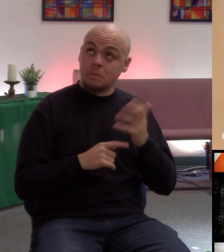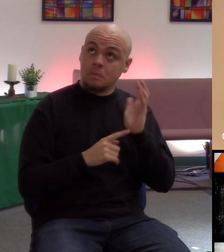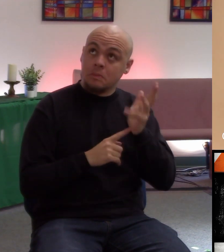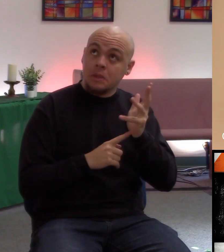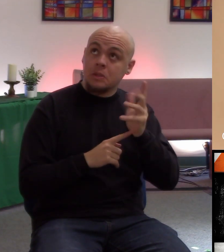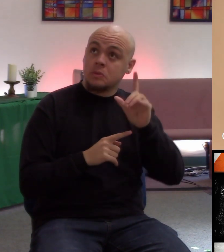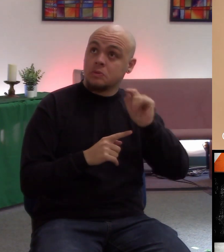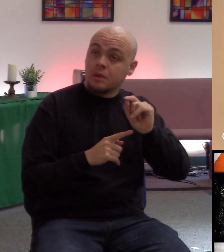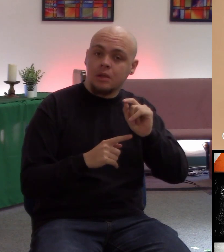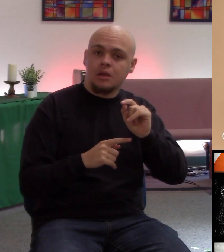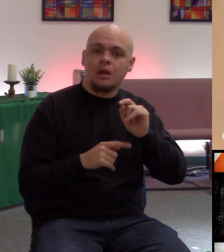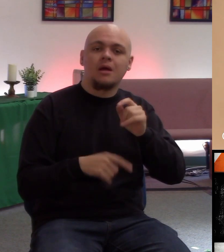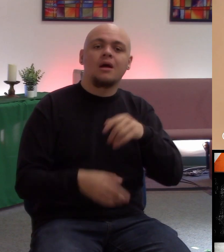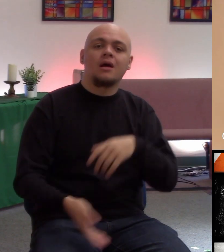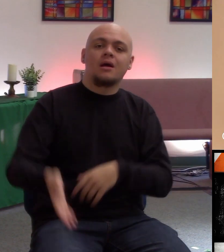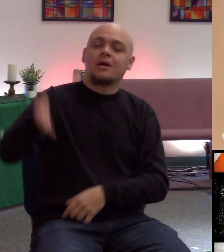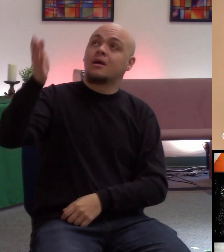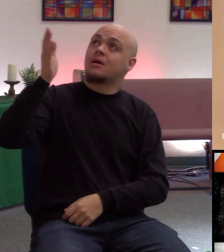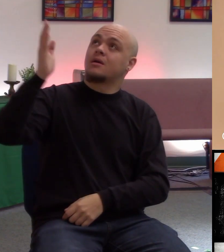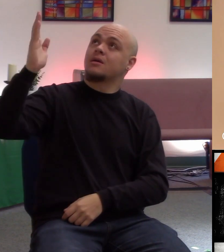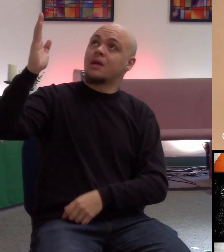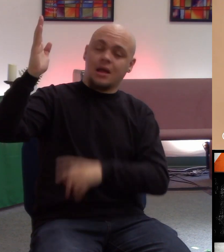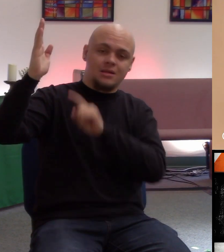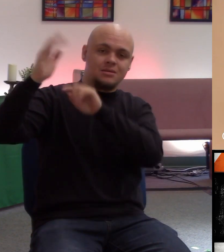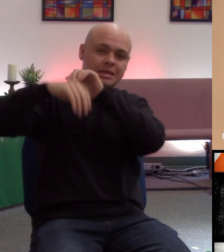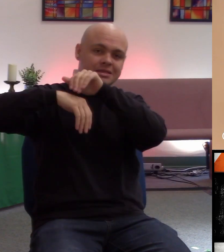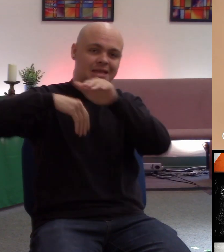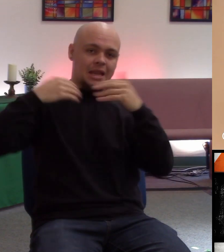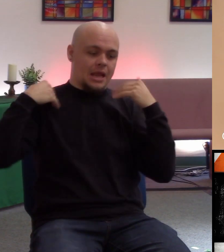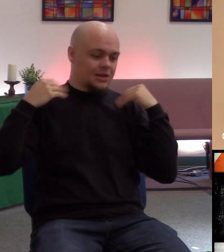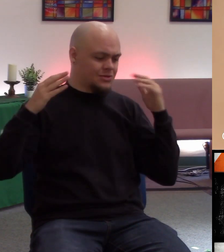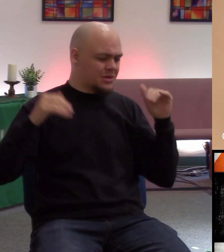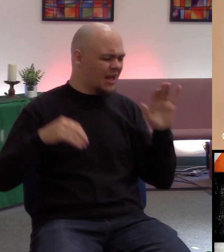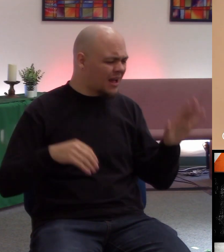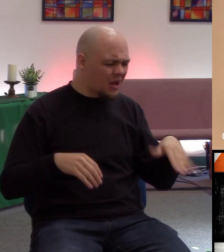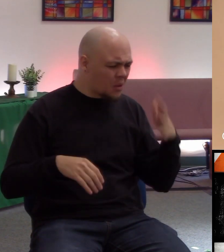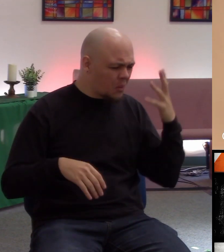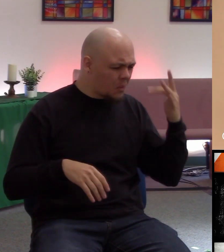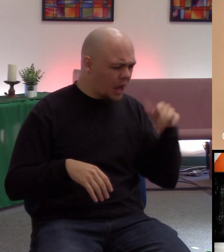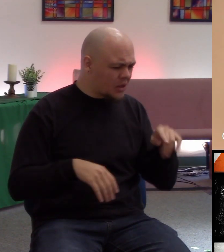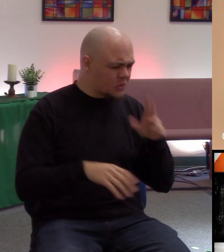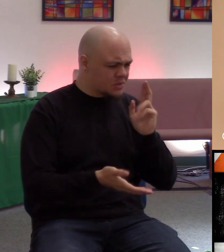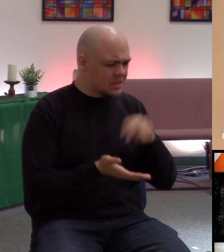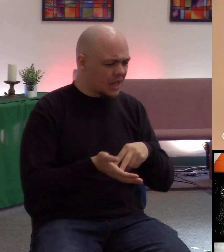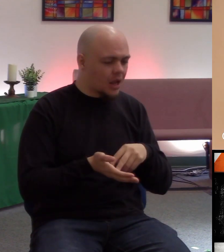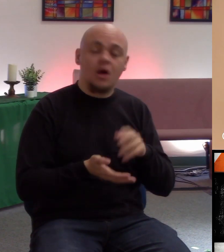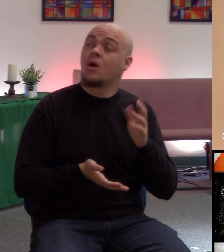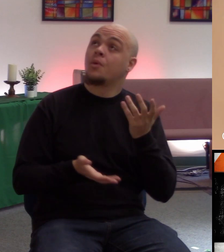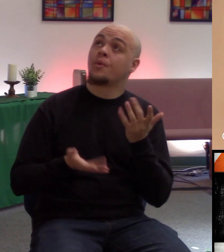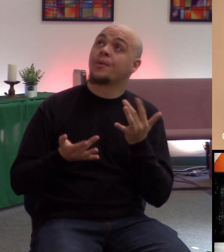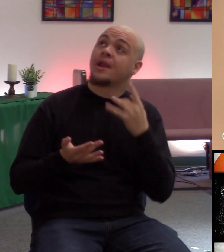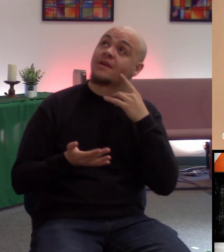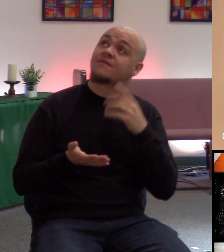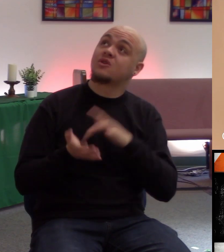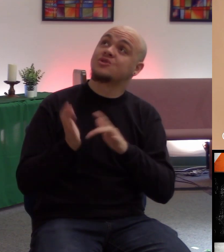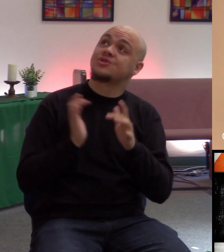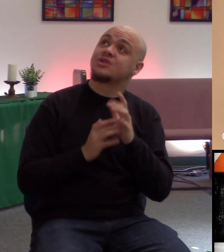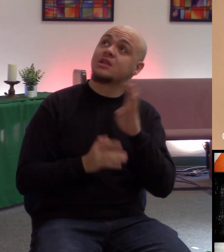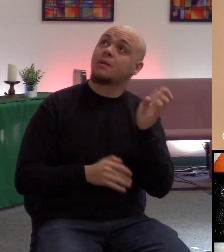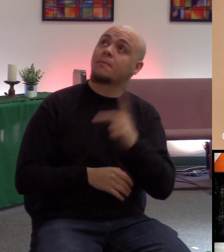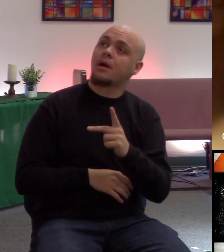don't know. God has to send two angels to go, why are you standing here? We're waiting for Jesus to come